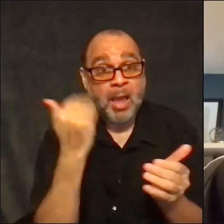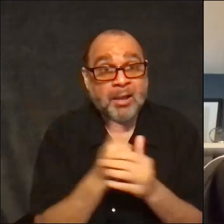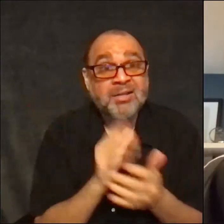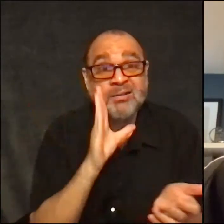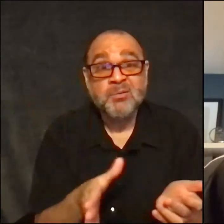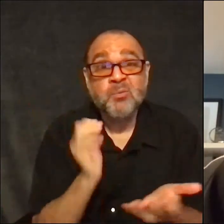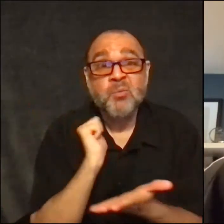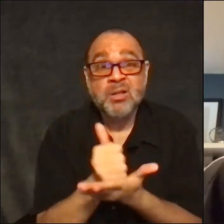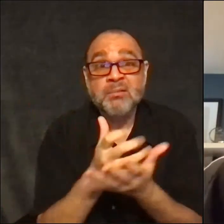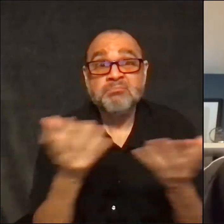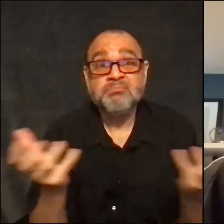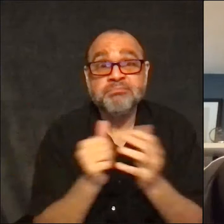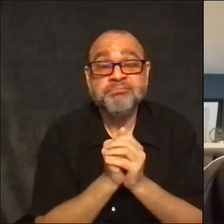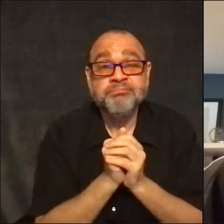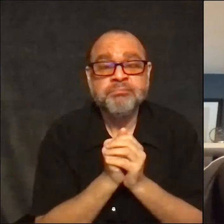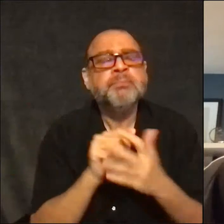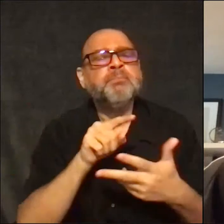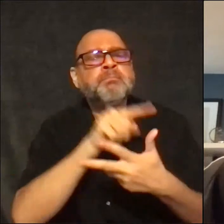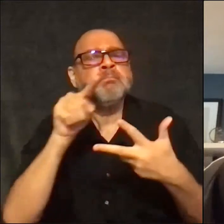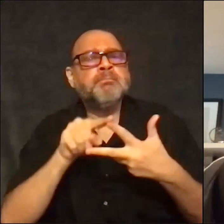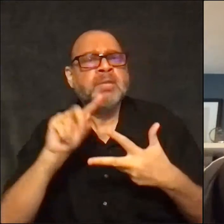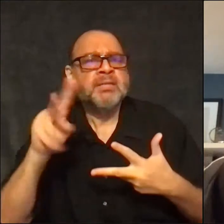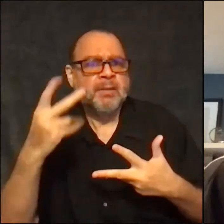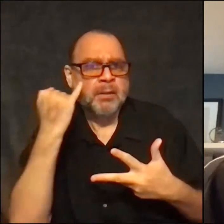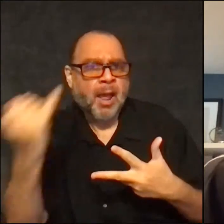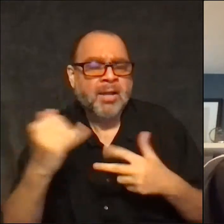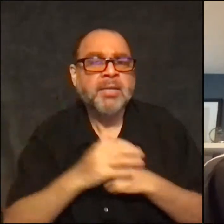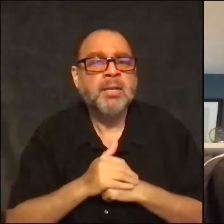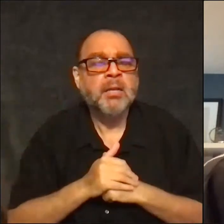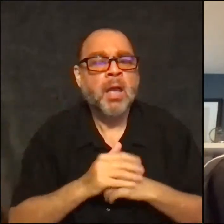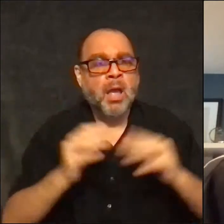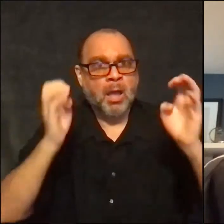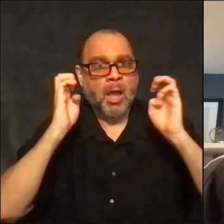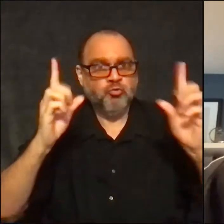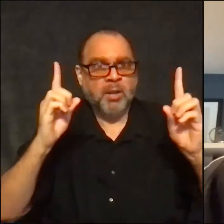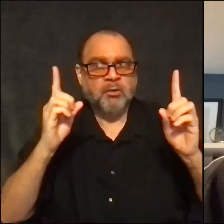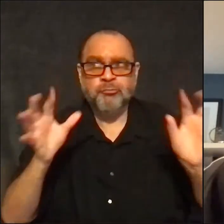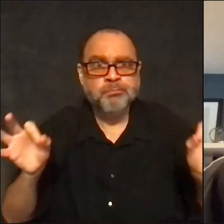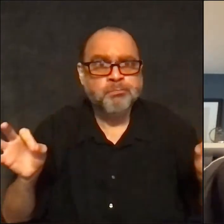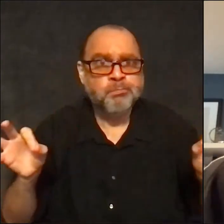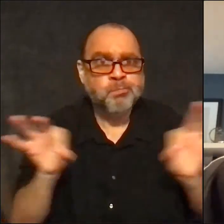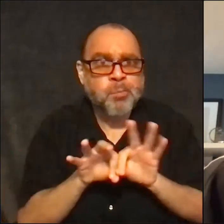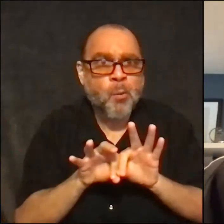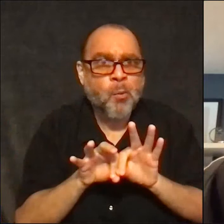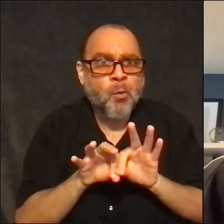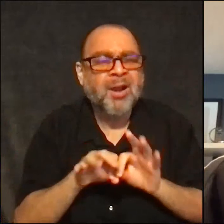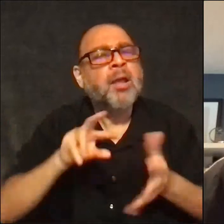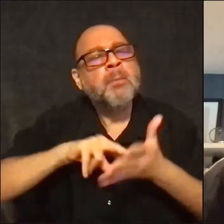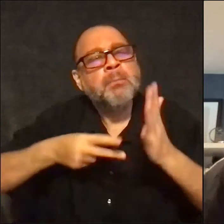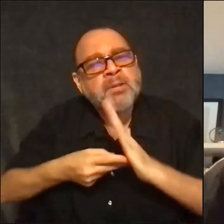your own education. There has never been a more important time to make sure that you've done your own work on